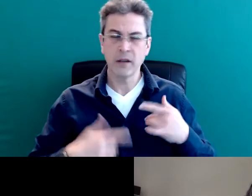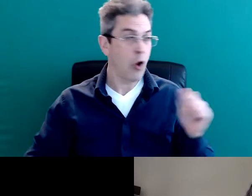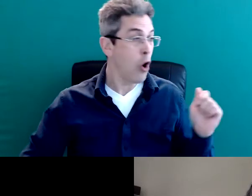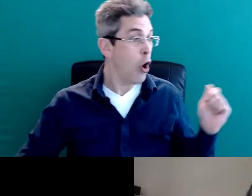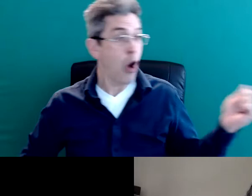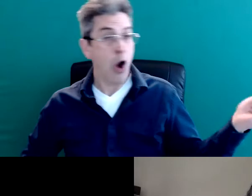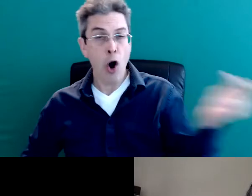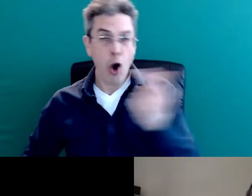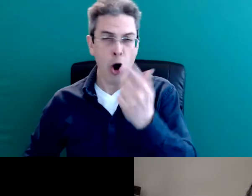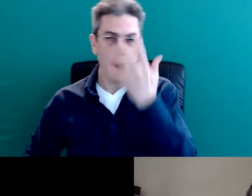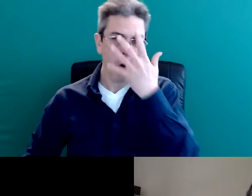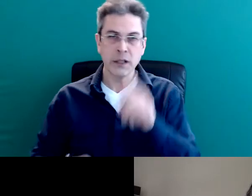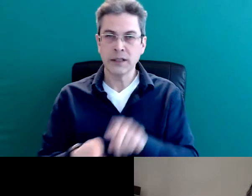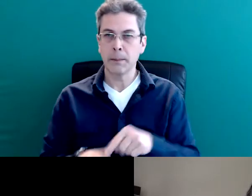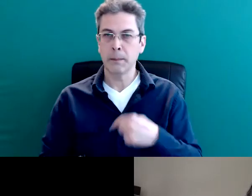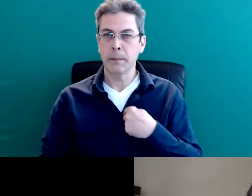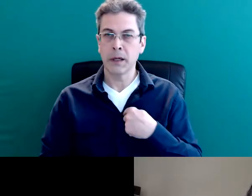Every person that spoke